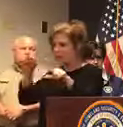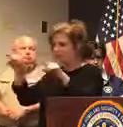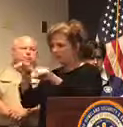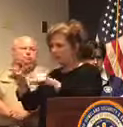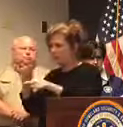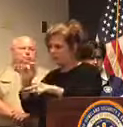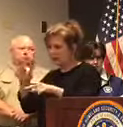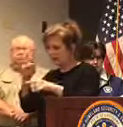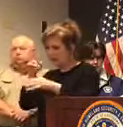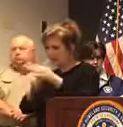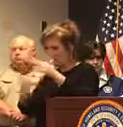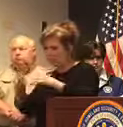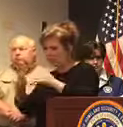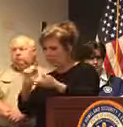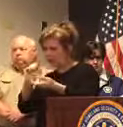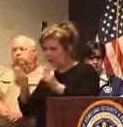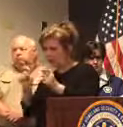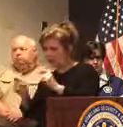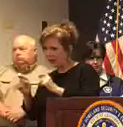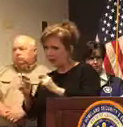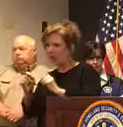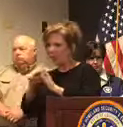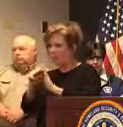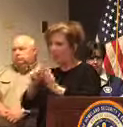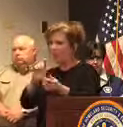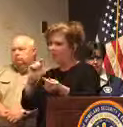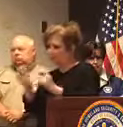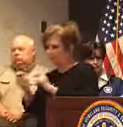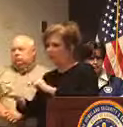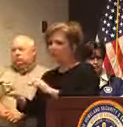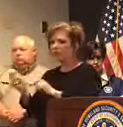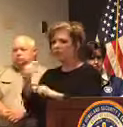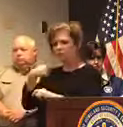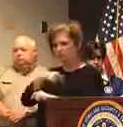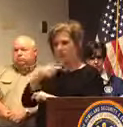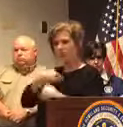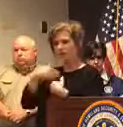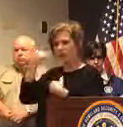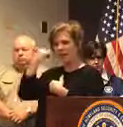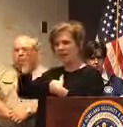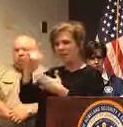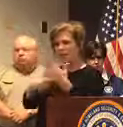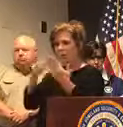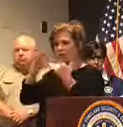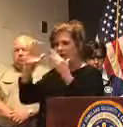forecast changed, so that we have an idea of what to expect.